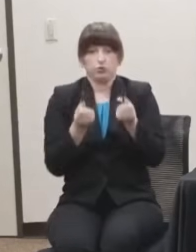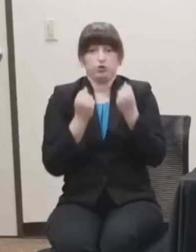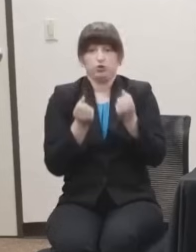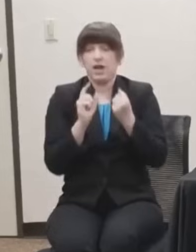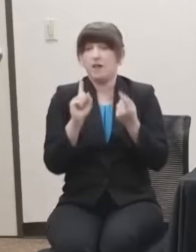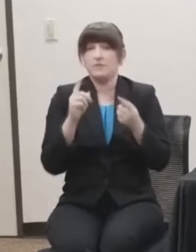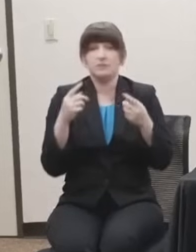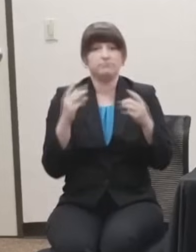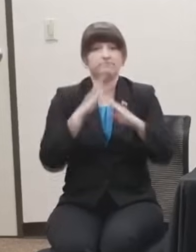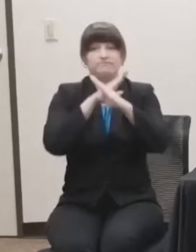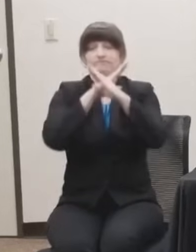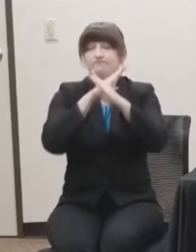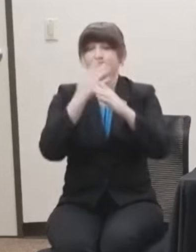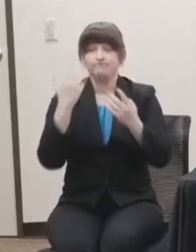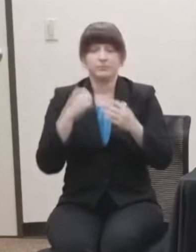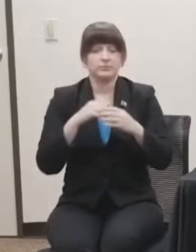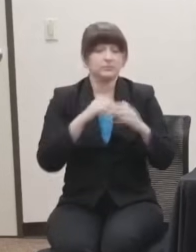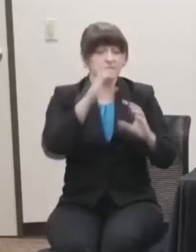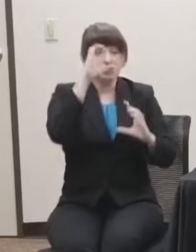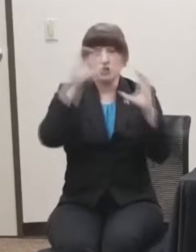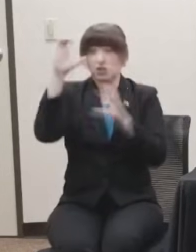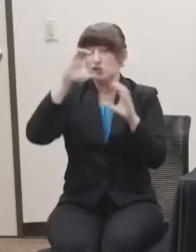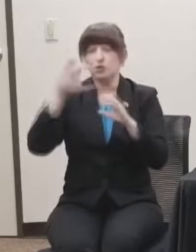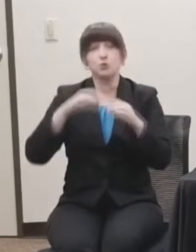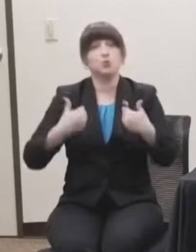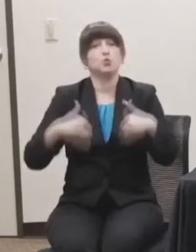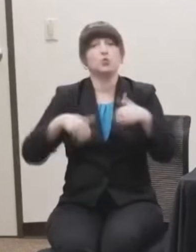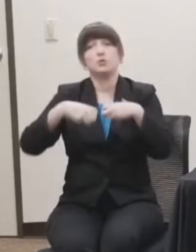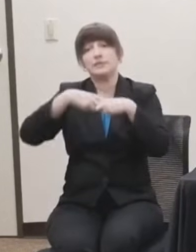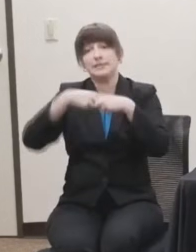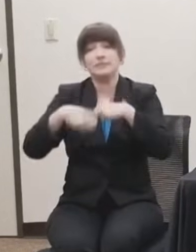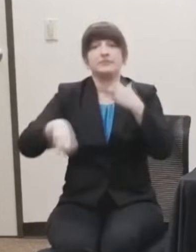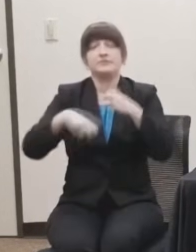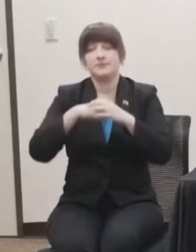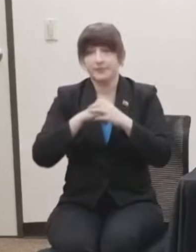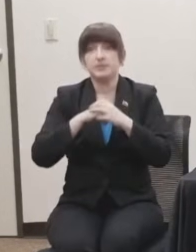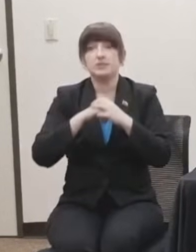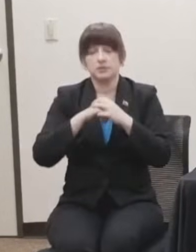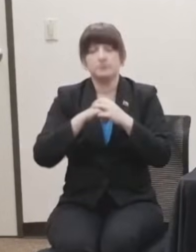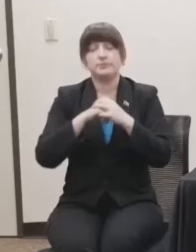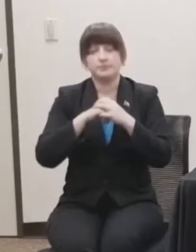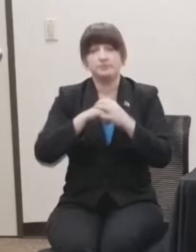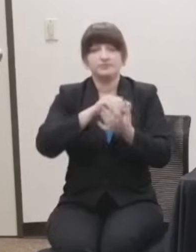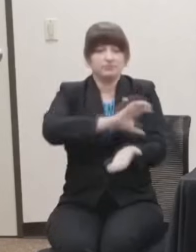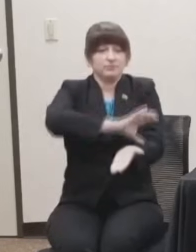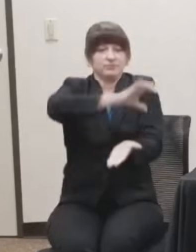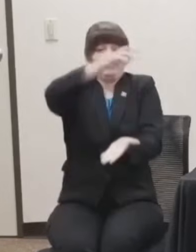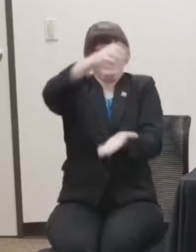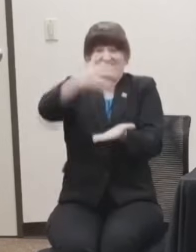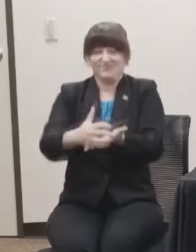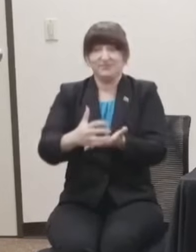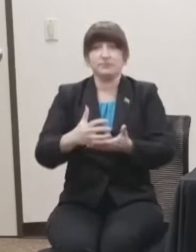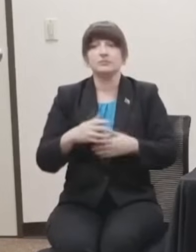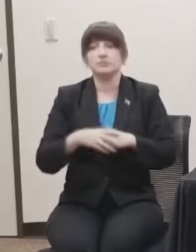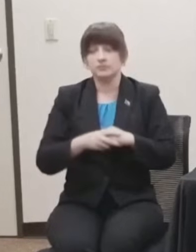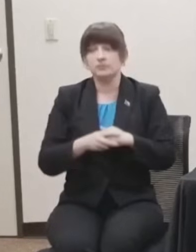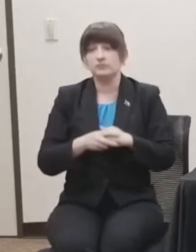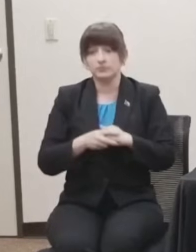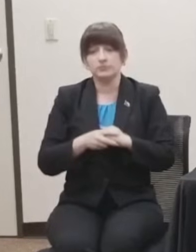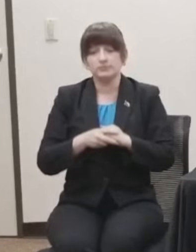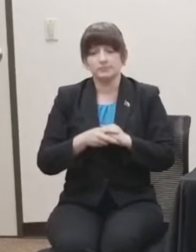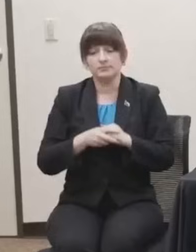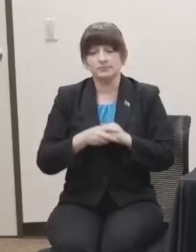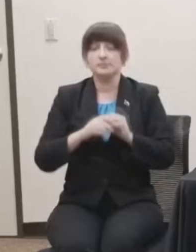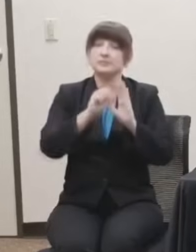makes search process more difficult. And the state and local governments are